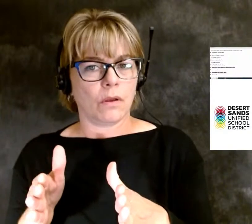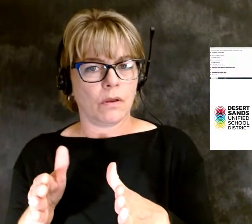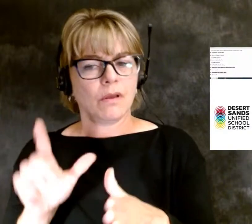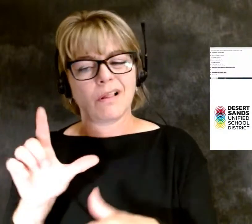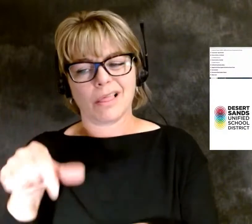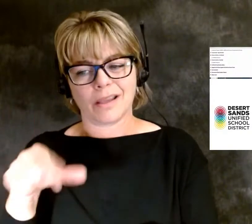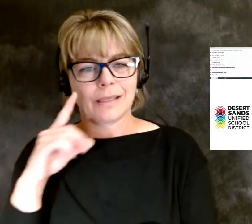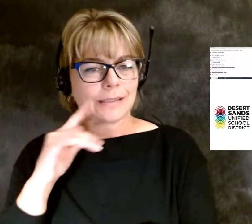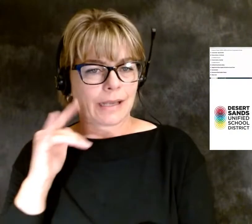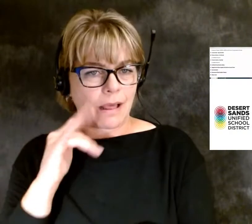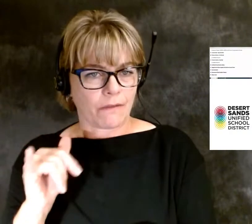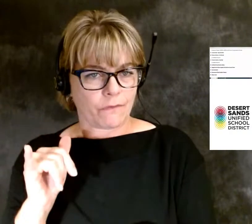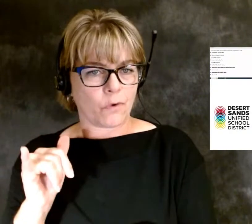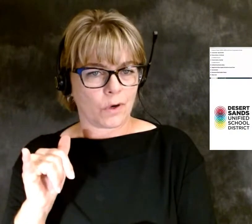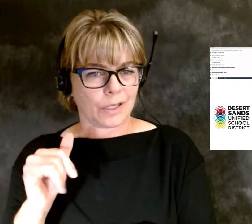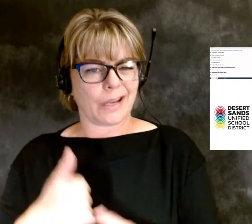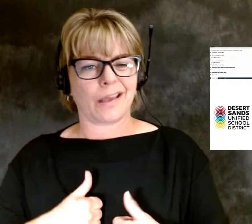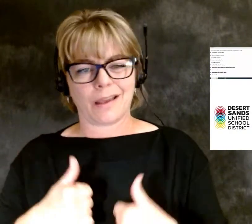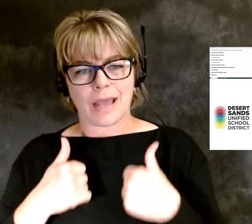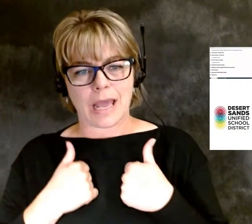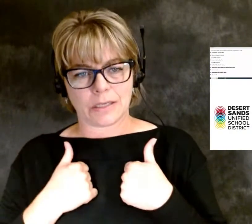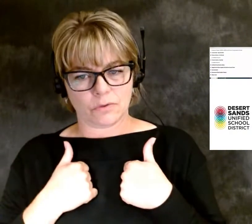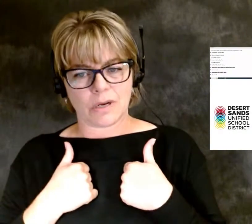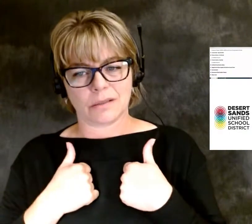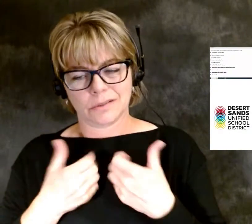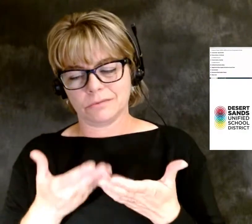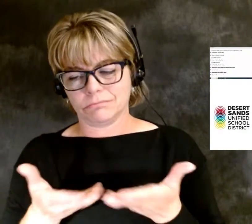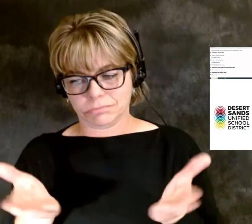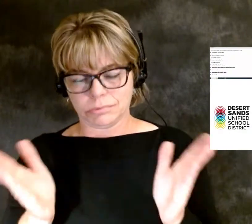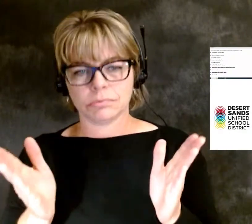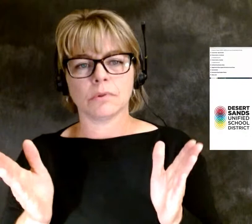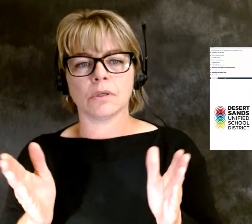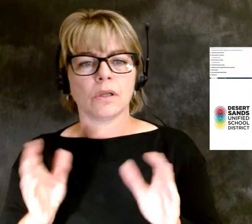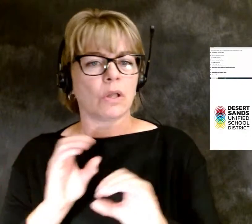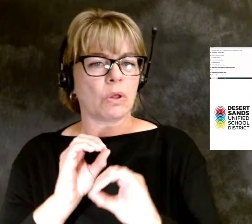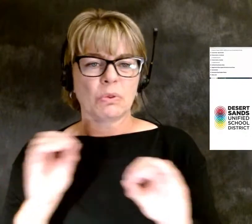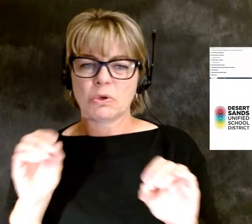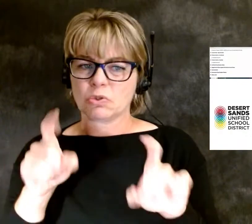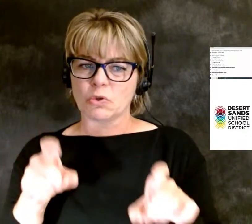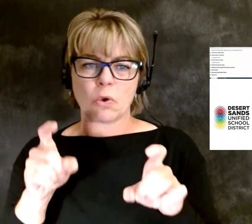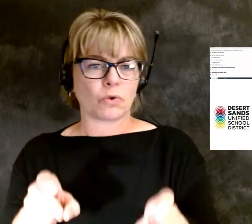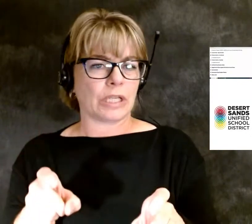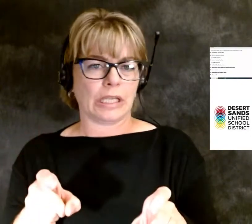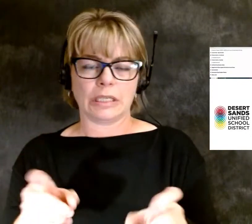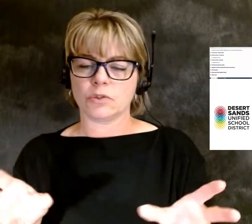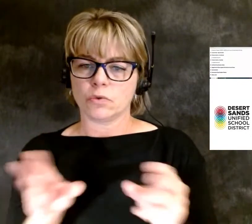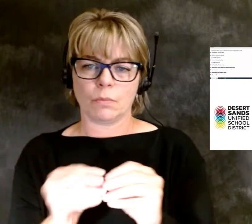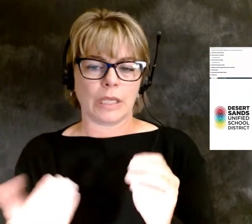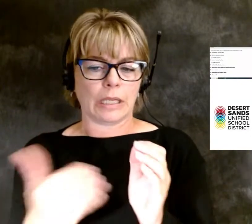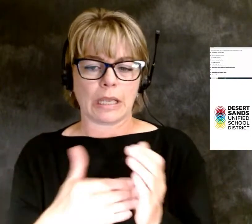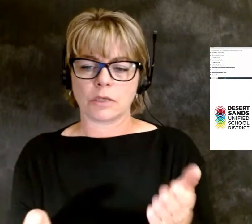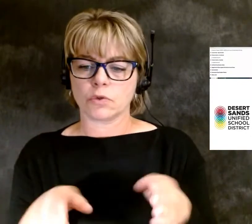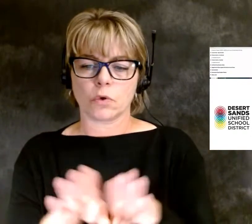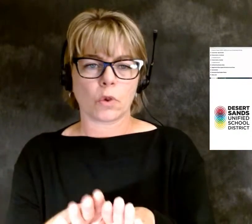California, 92253. There is no need for us to reconvene to closed session, and this